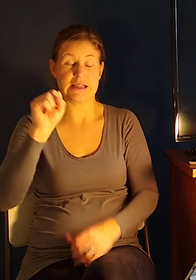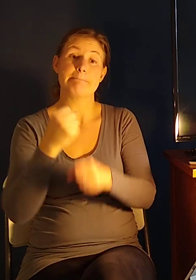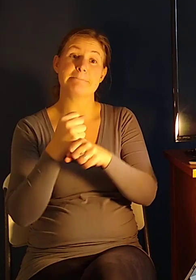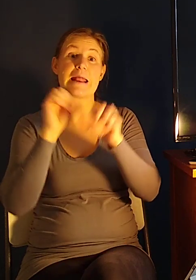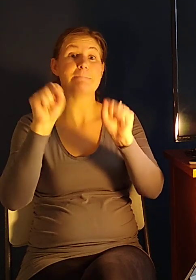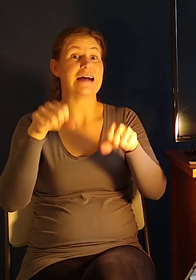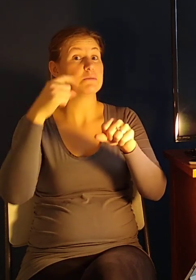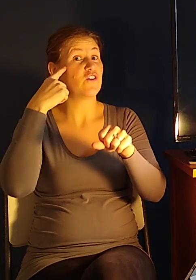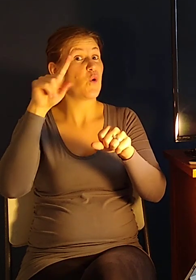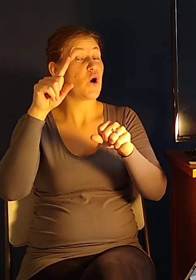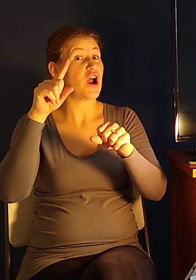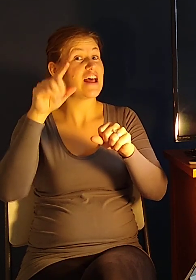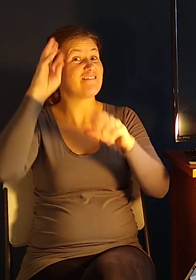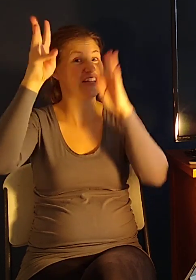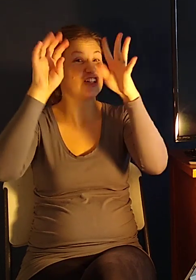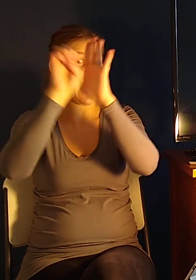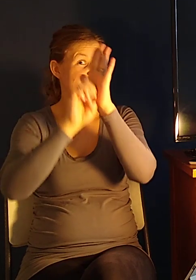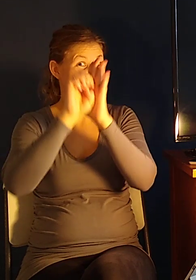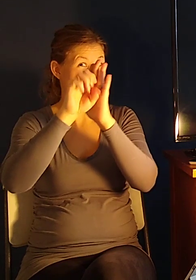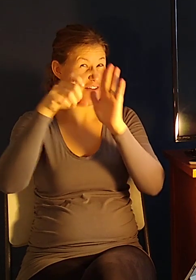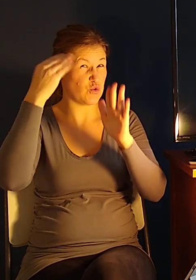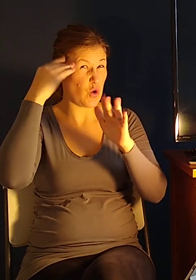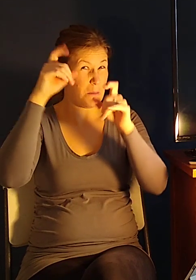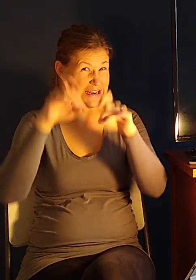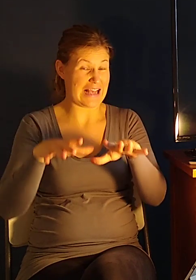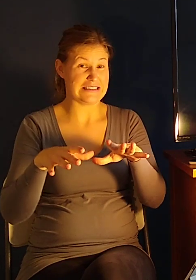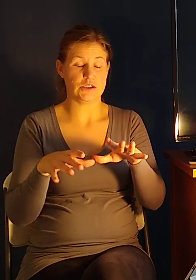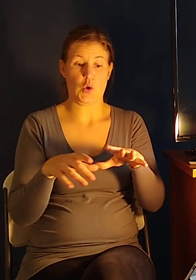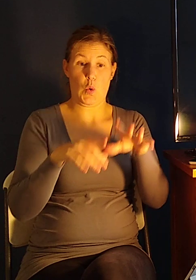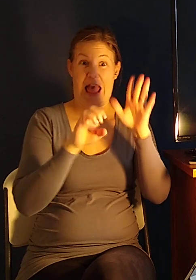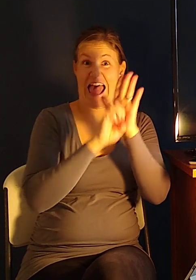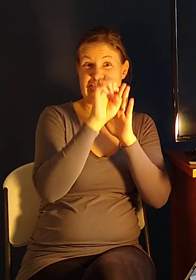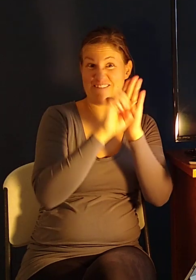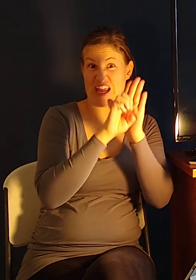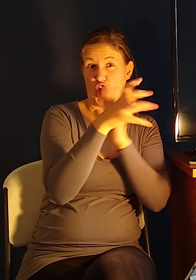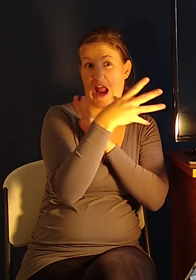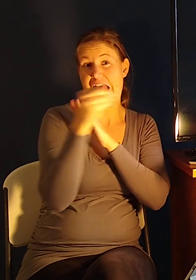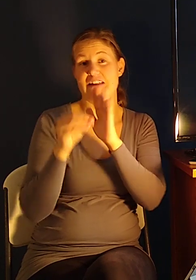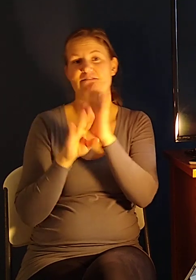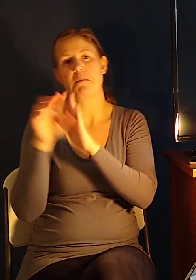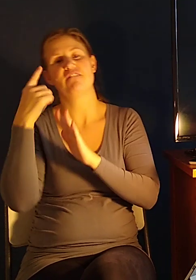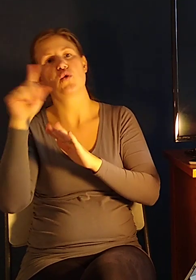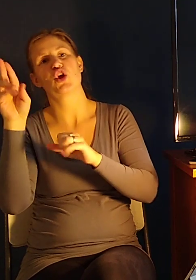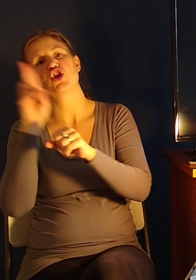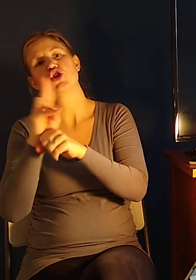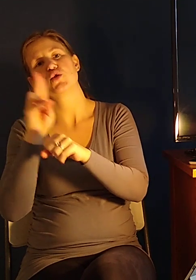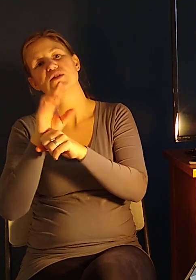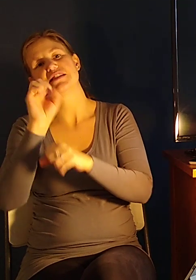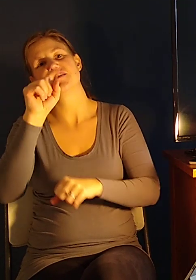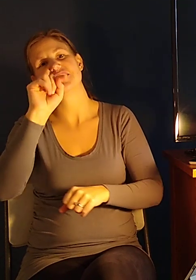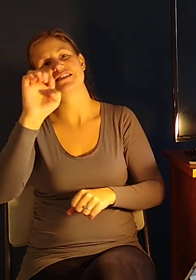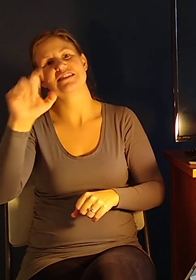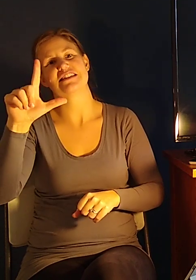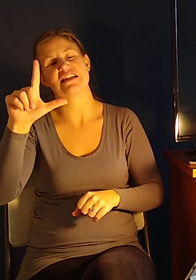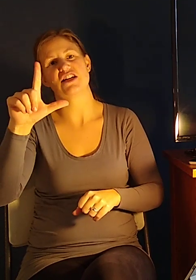for test-taking purposes, and by the development of the use of steel for a structural